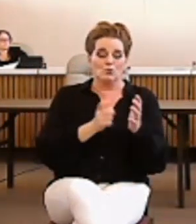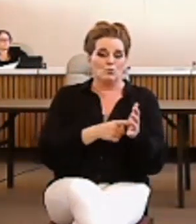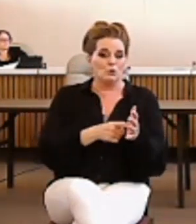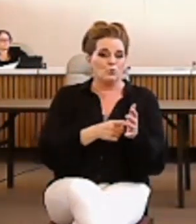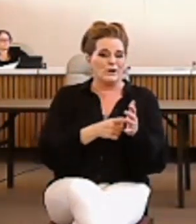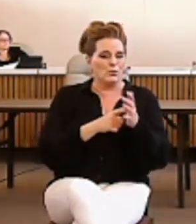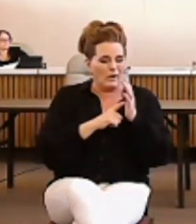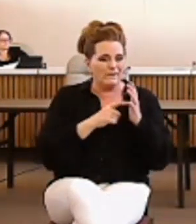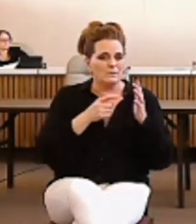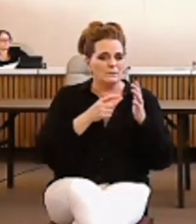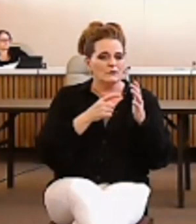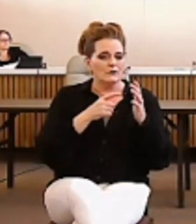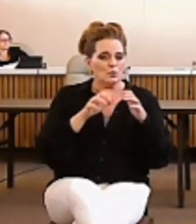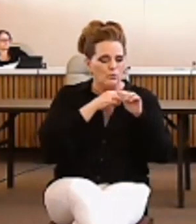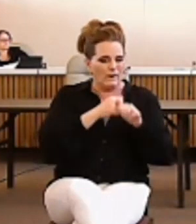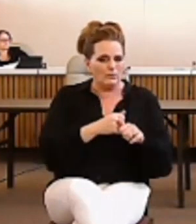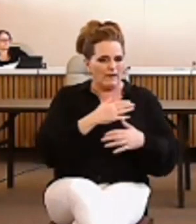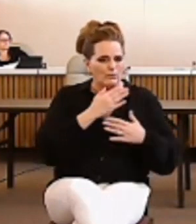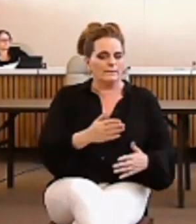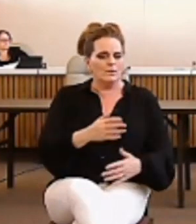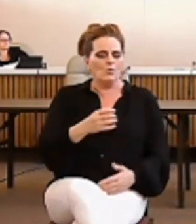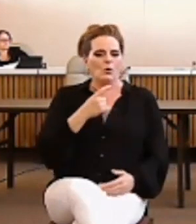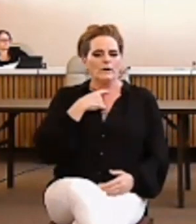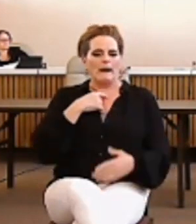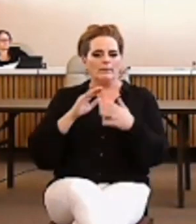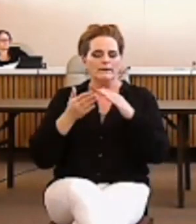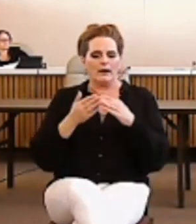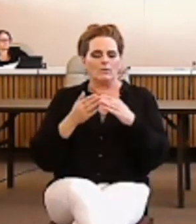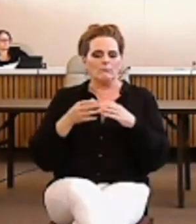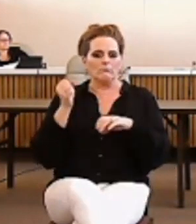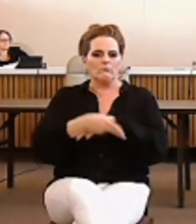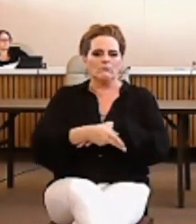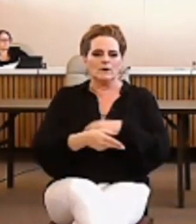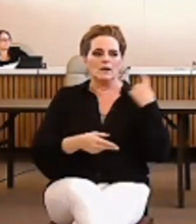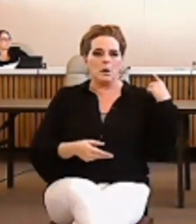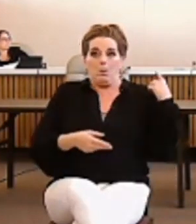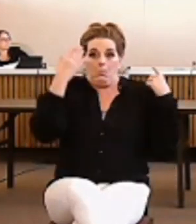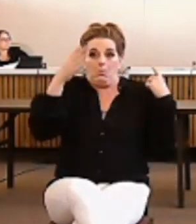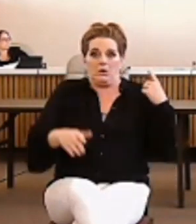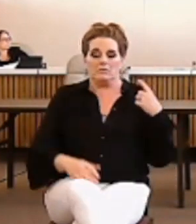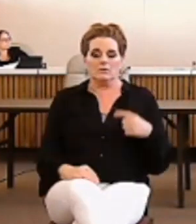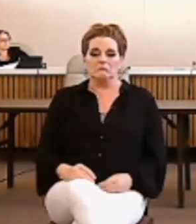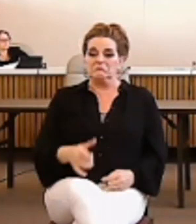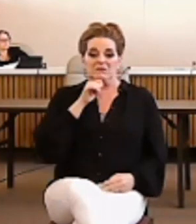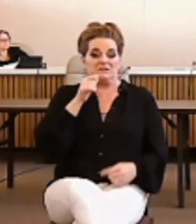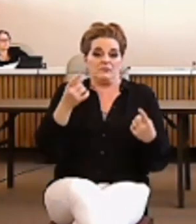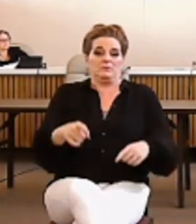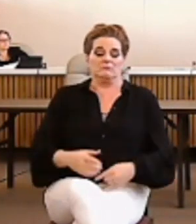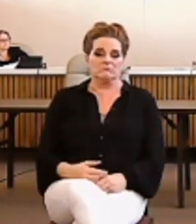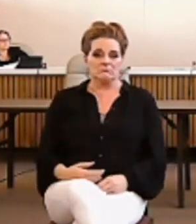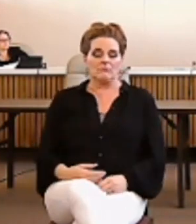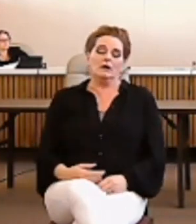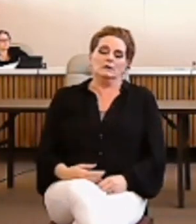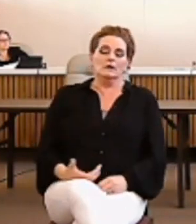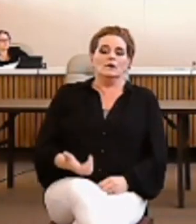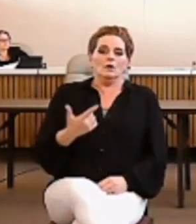that recommendation, or can they override that? Honestly, don't know that answer. It's never come up. Put it this